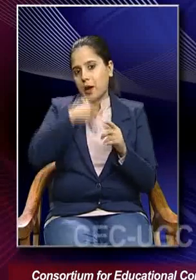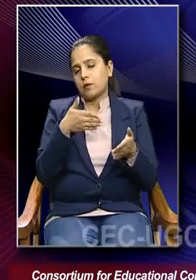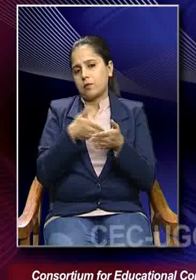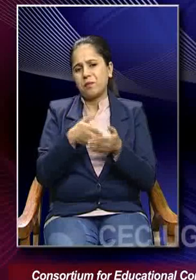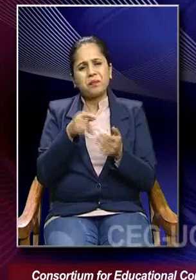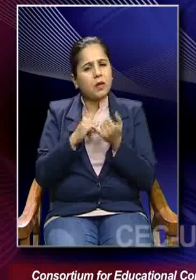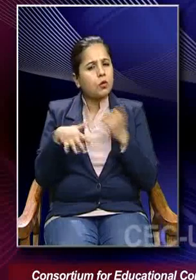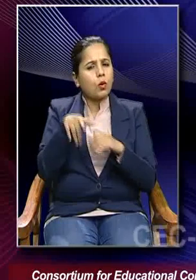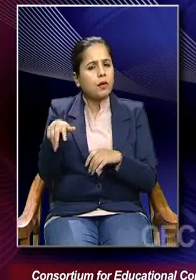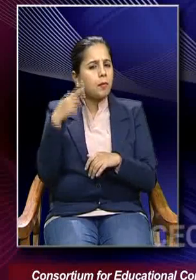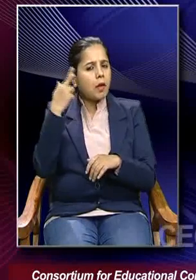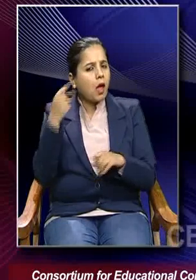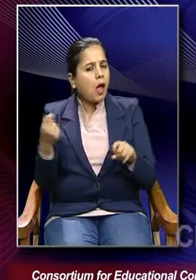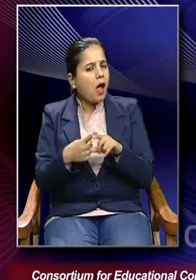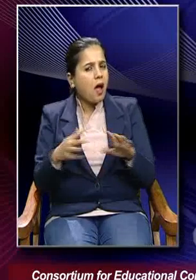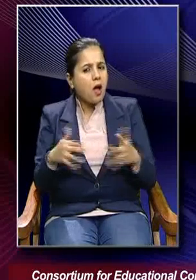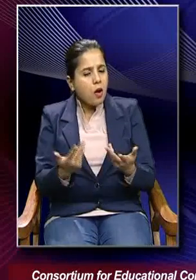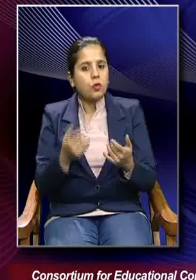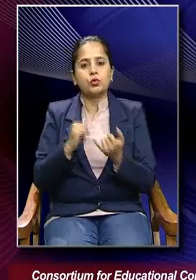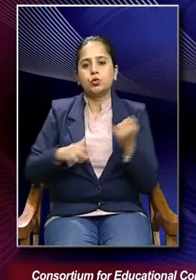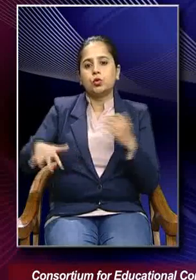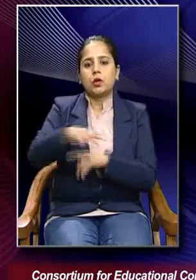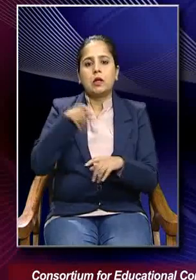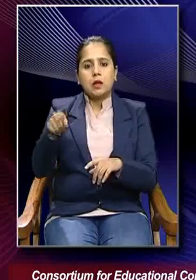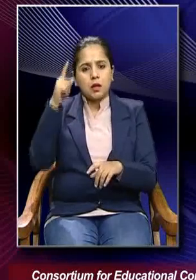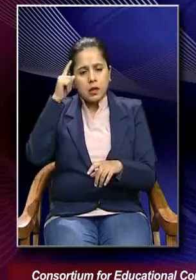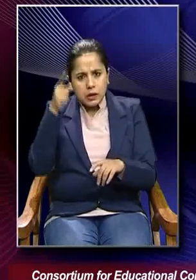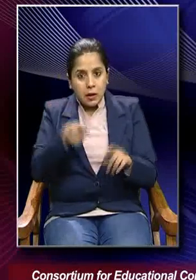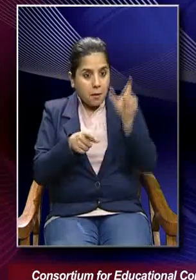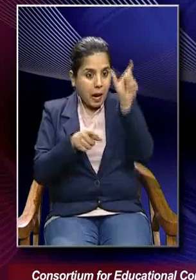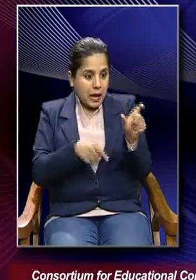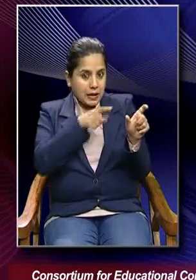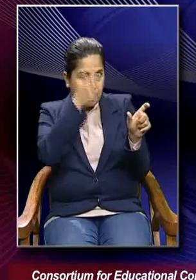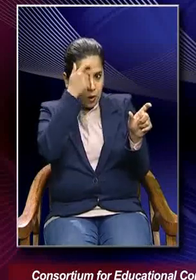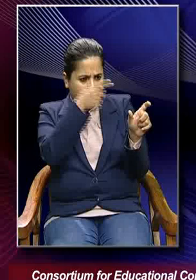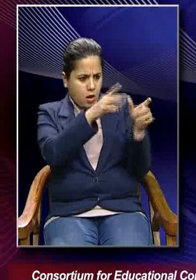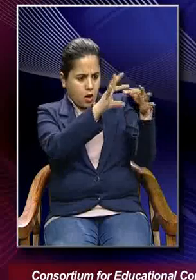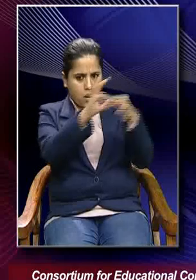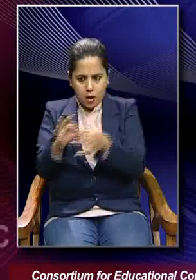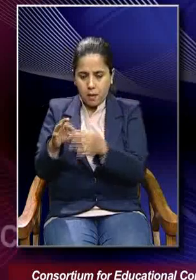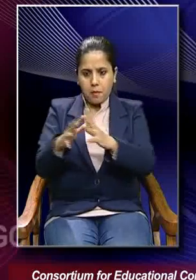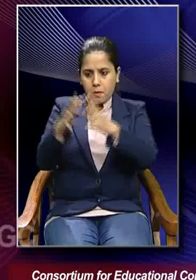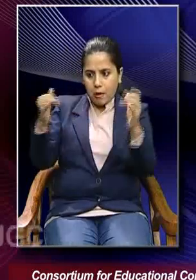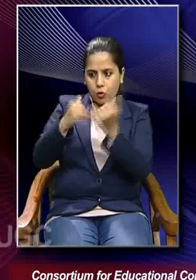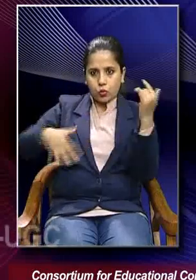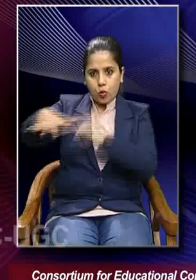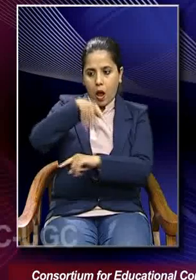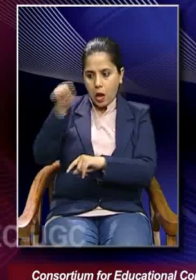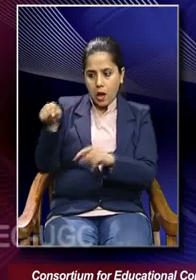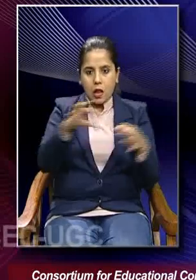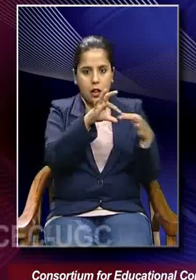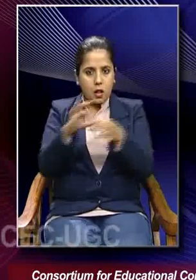sense of it? Sociologist will try to connect that individual problem to the larger society.